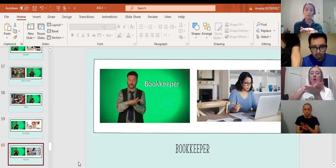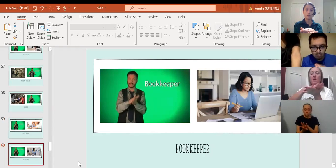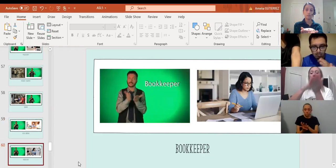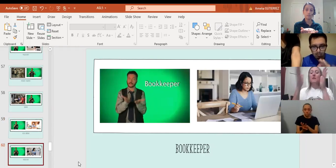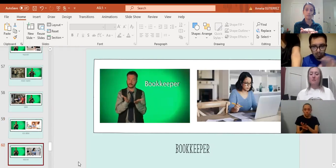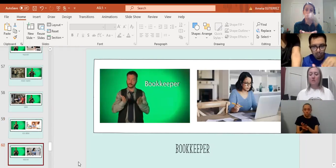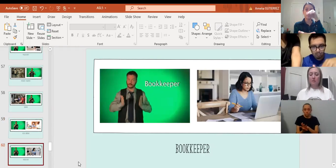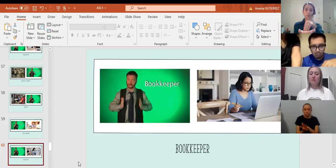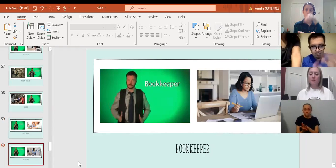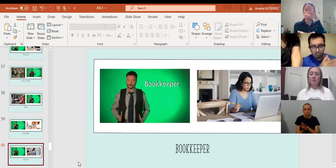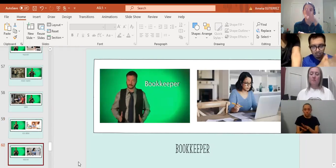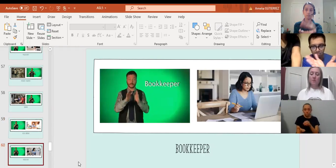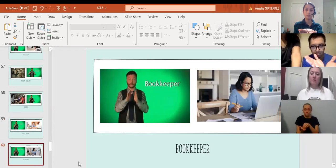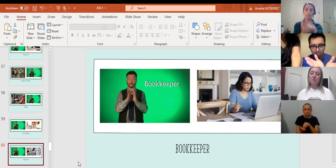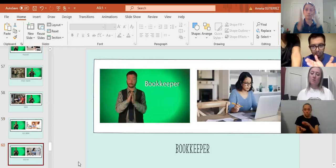document,